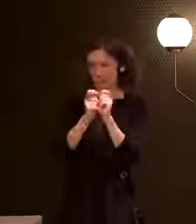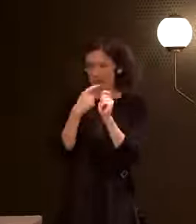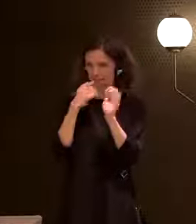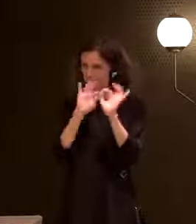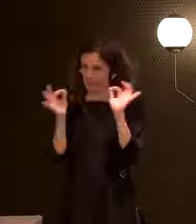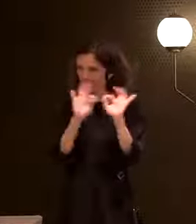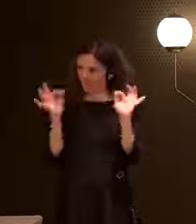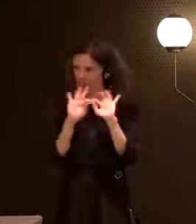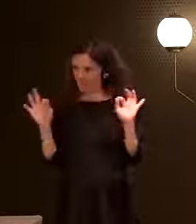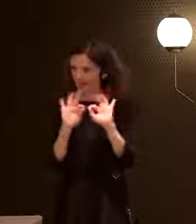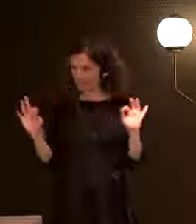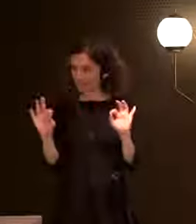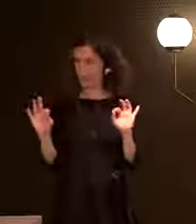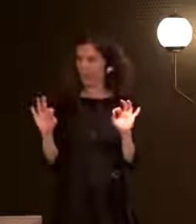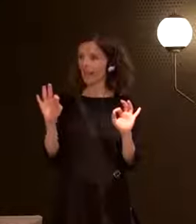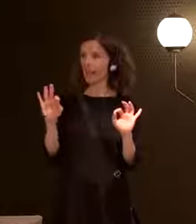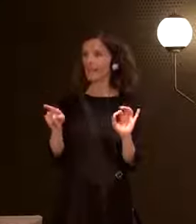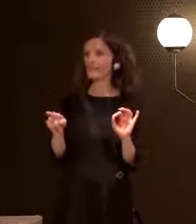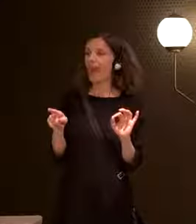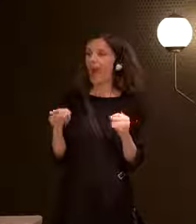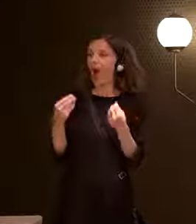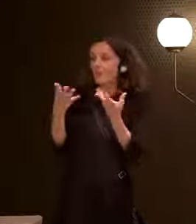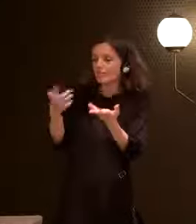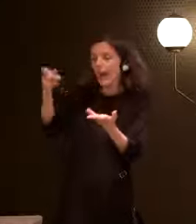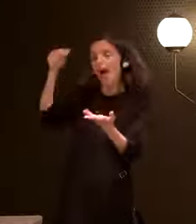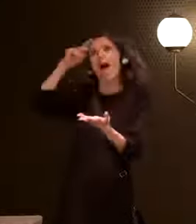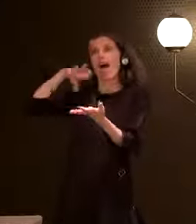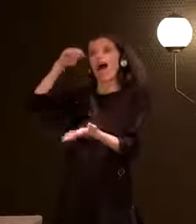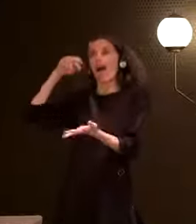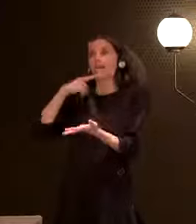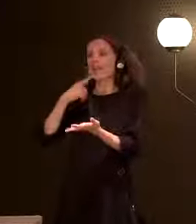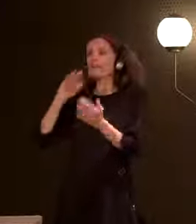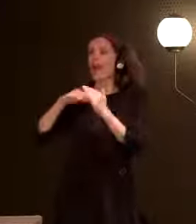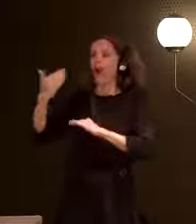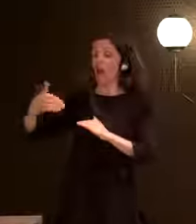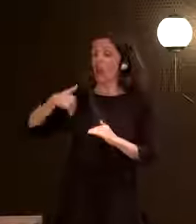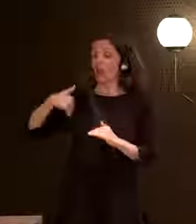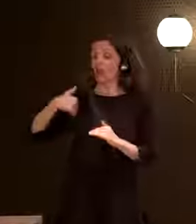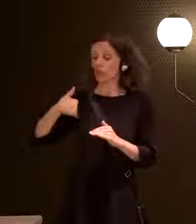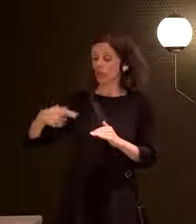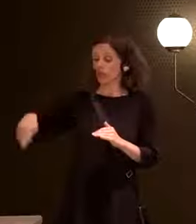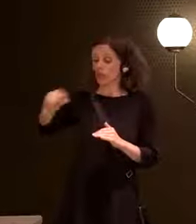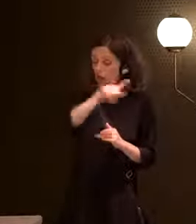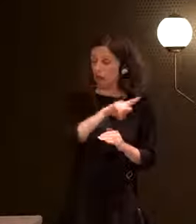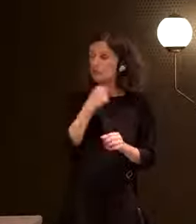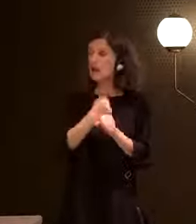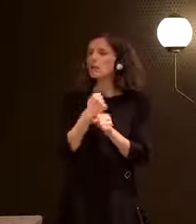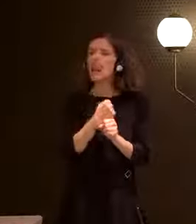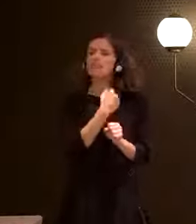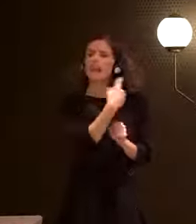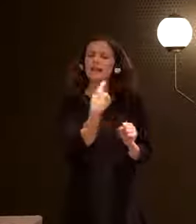able to do this independently with just minor support. And As you can see, there is the